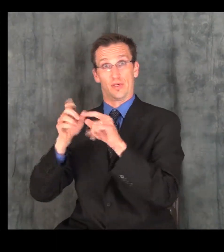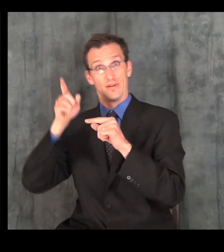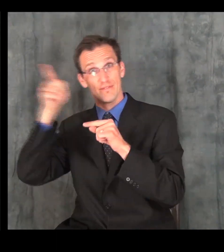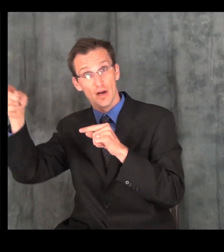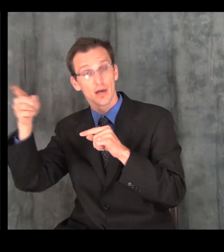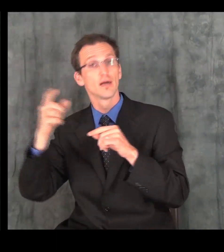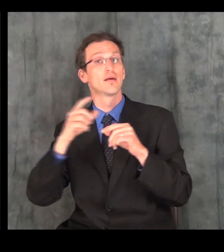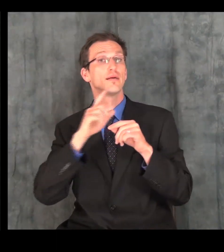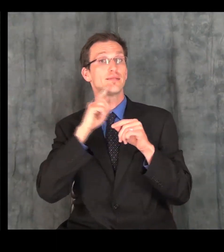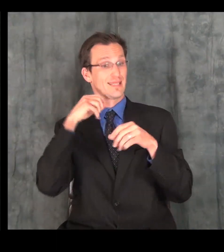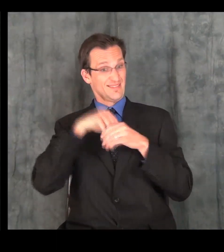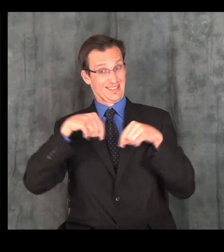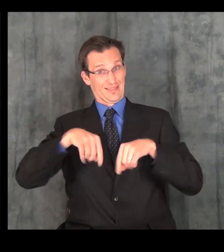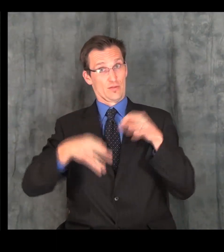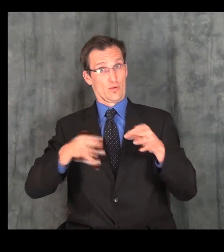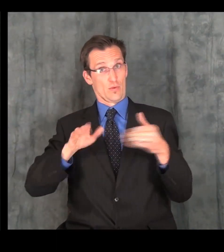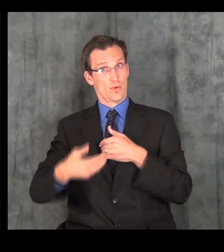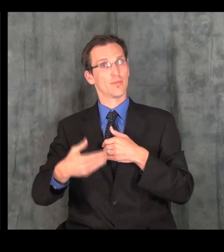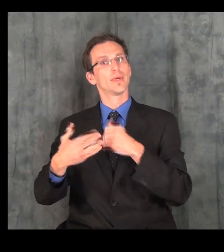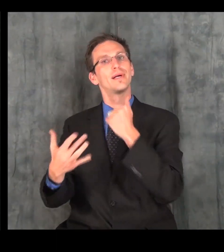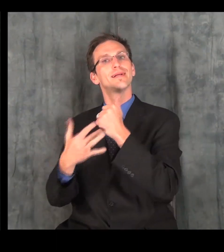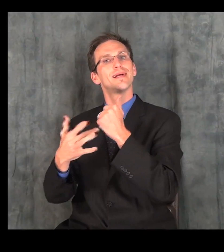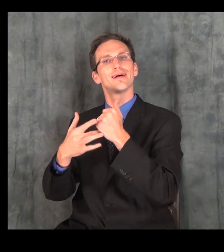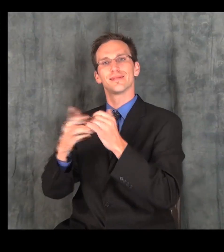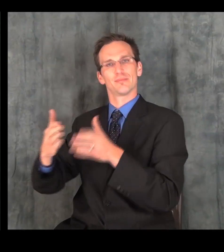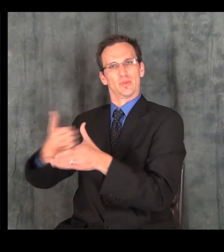was, and the sort of technological barrier, if you like.